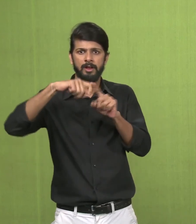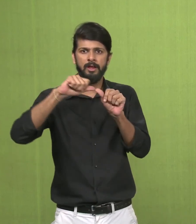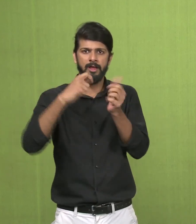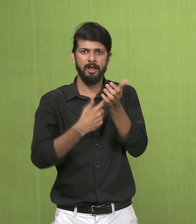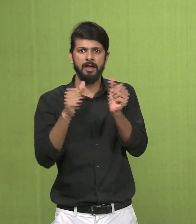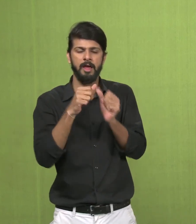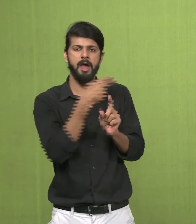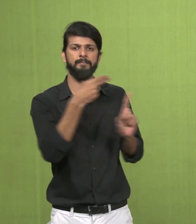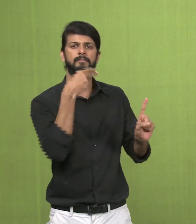Tirthankara.